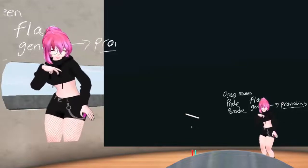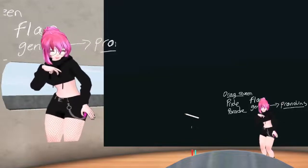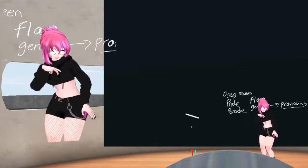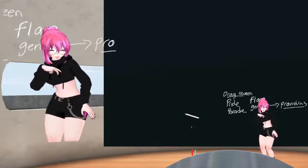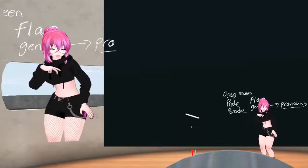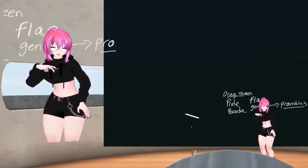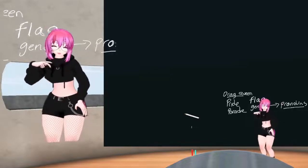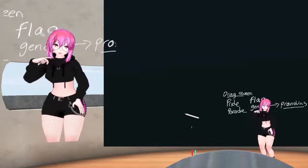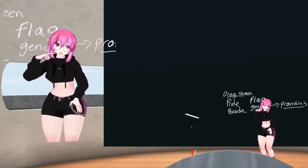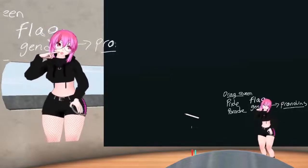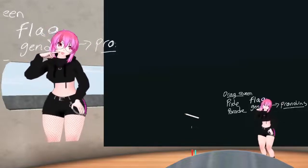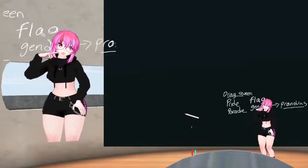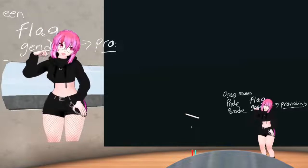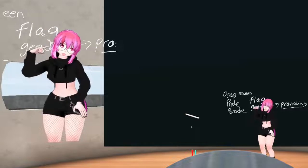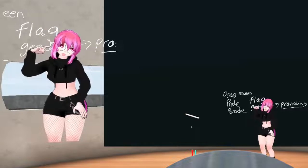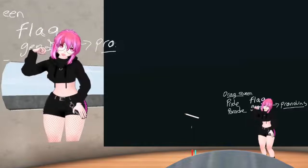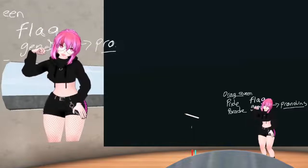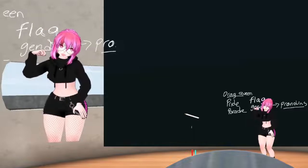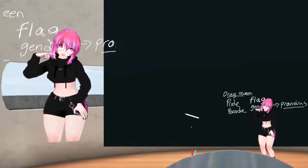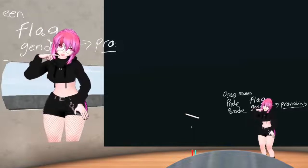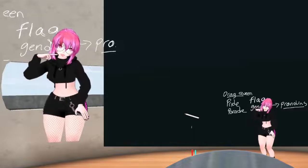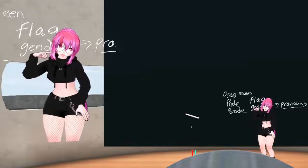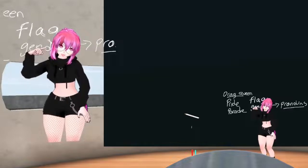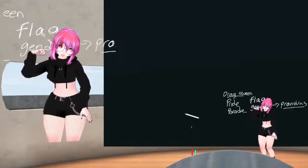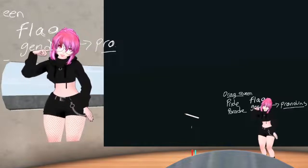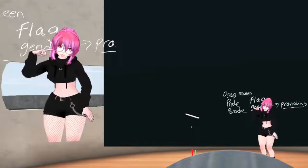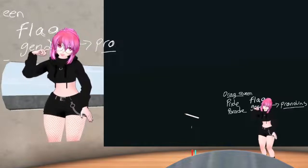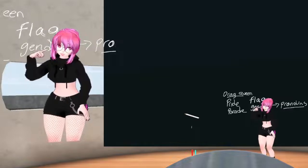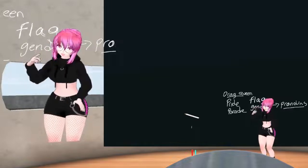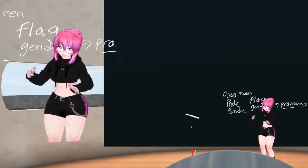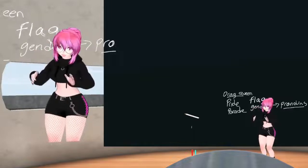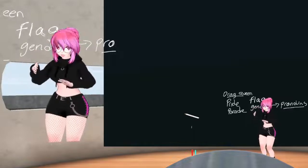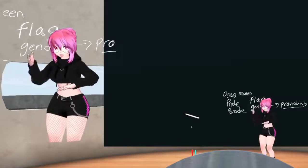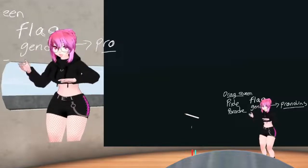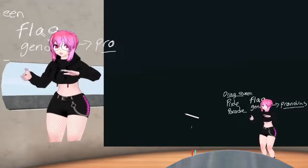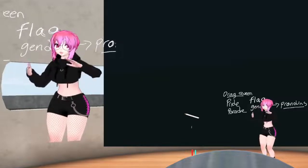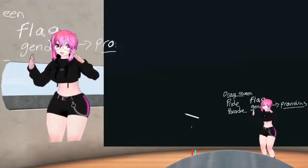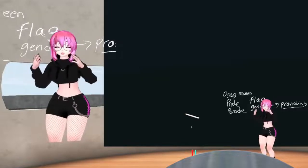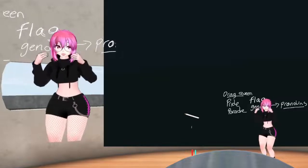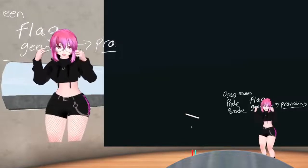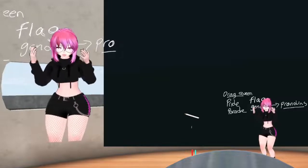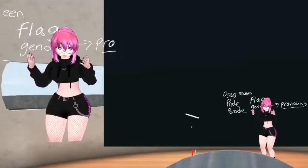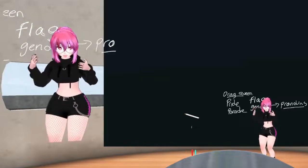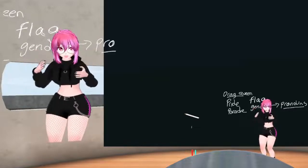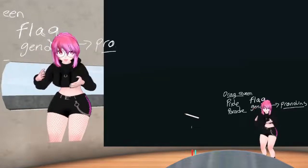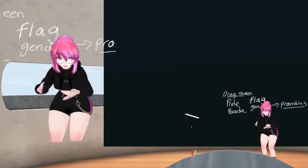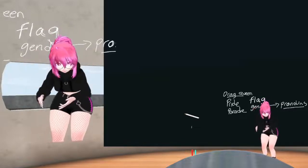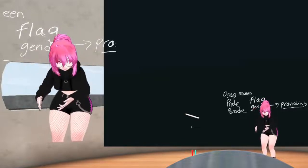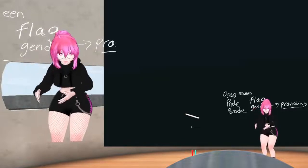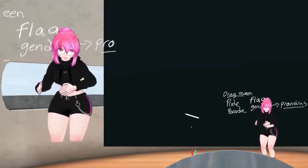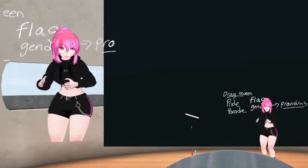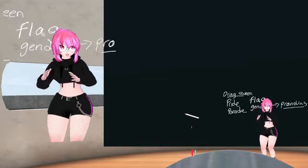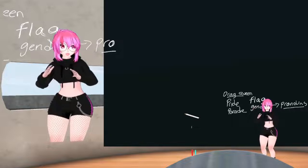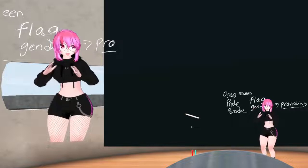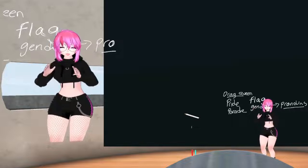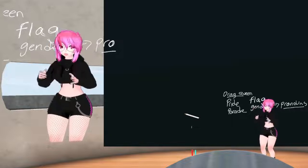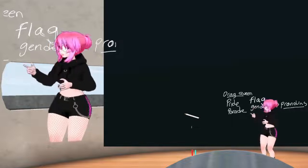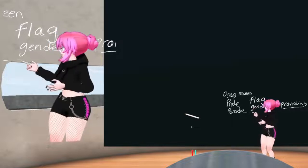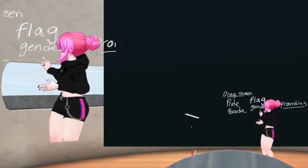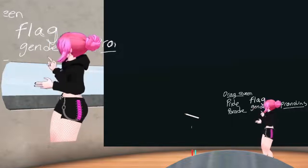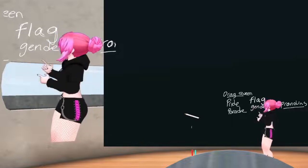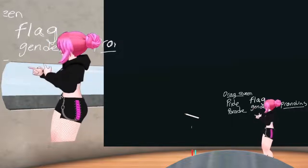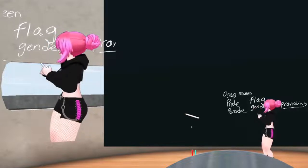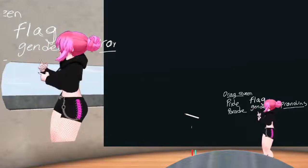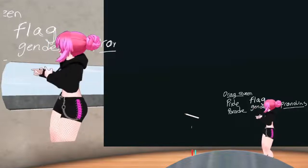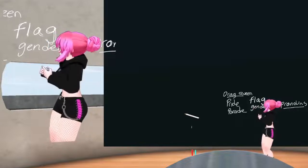like personality, or gender on your cheek, like sex and gender. It's kind of, I know it's a lot, but like, I think this